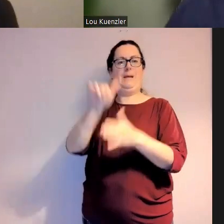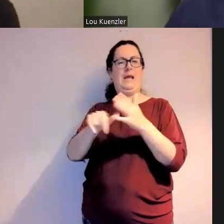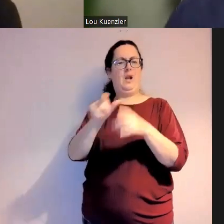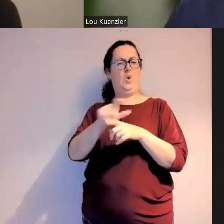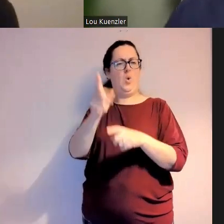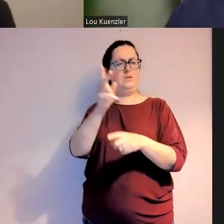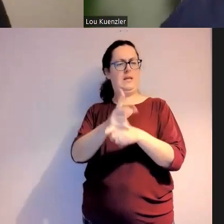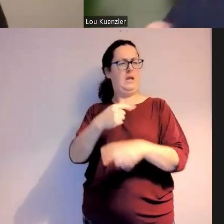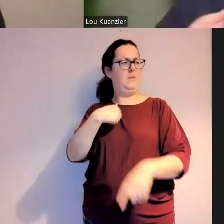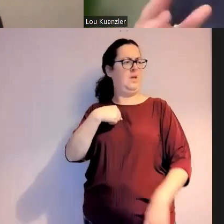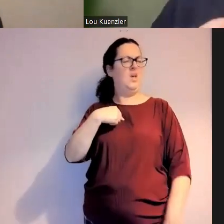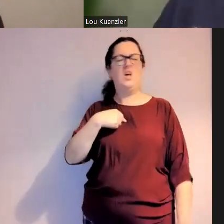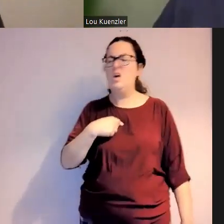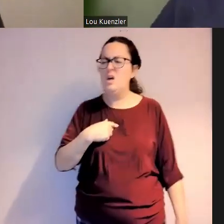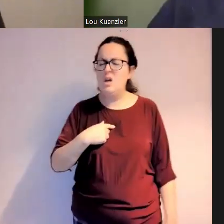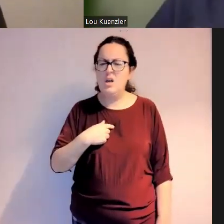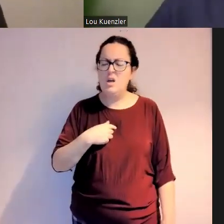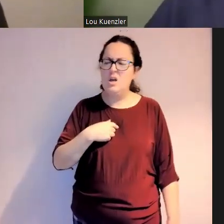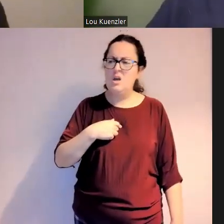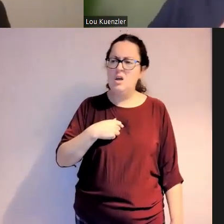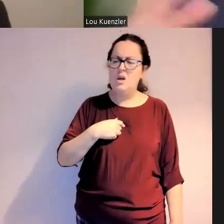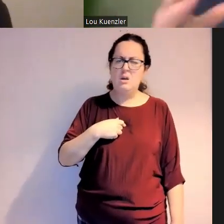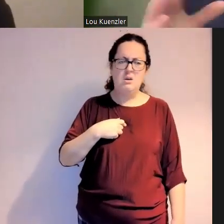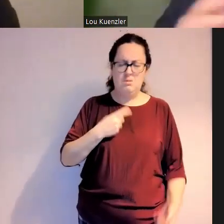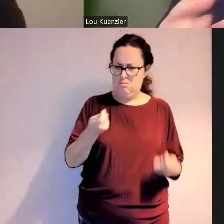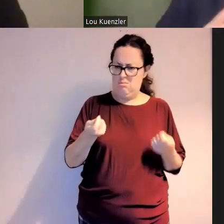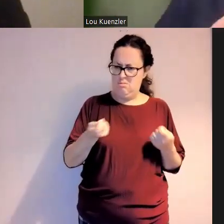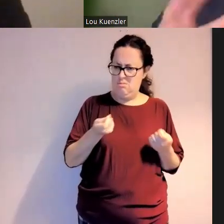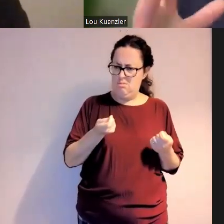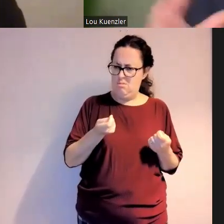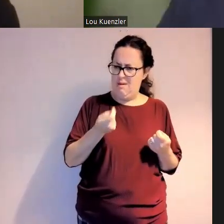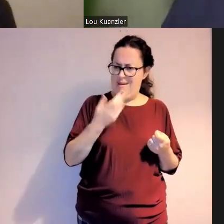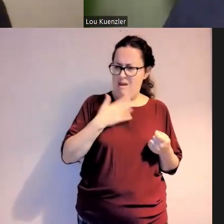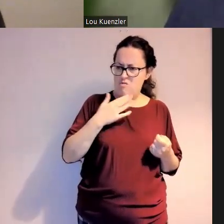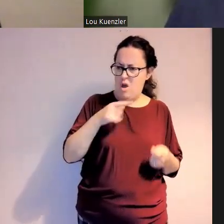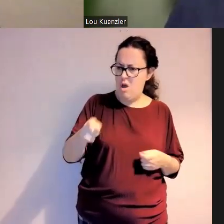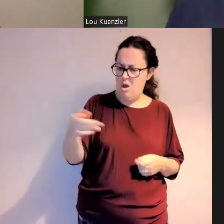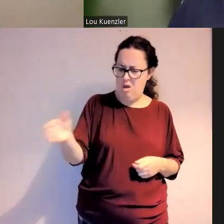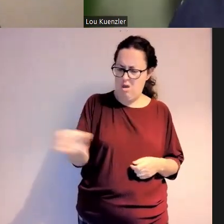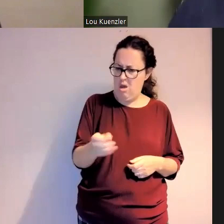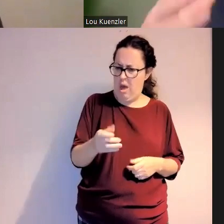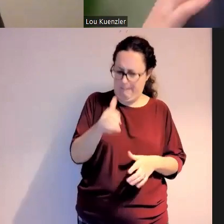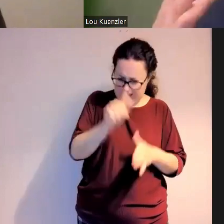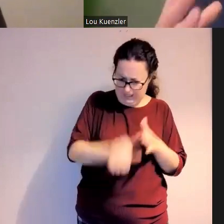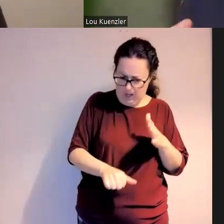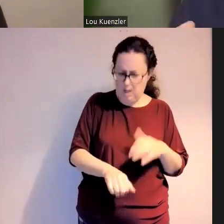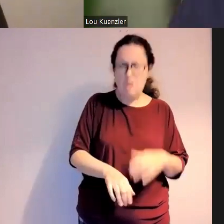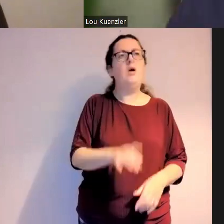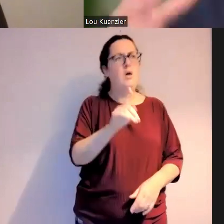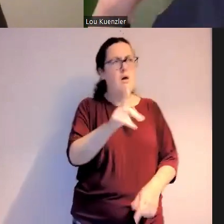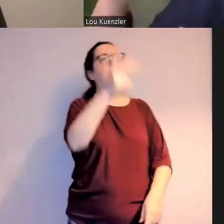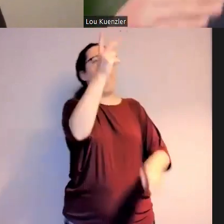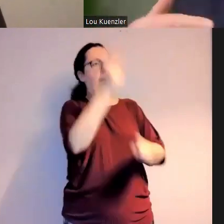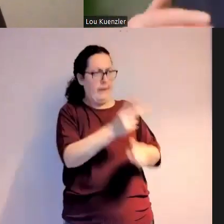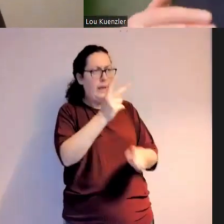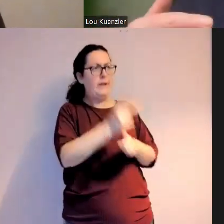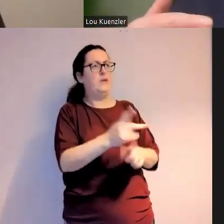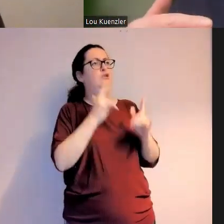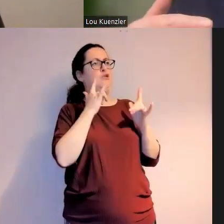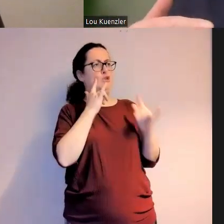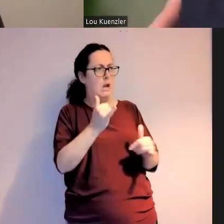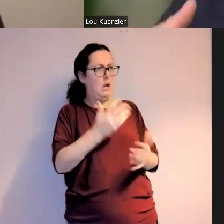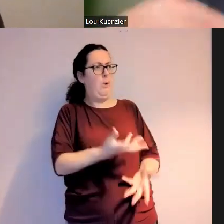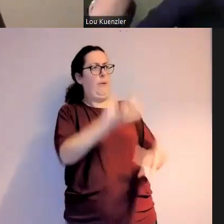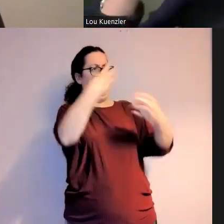at which point I panicked and said, oh, there must have been an admin error. Sorry, you're not supposed to be here. And she said, no, I've come to learn again. I've come to check that I've